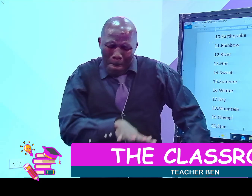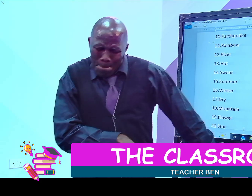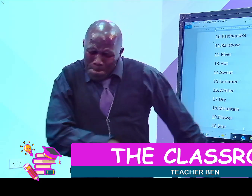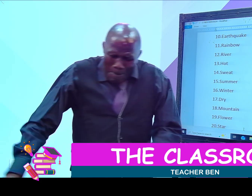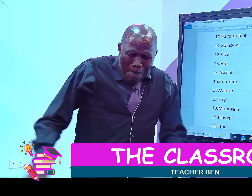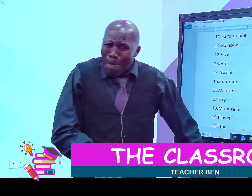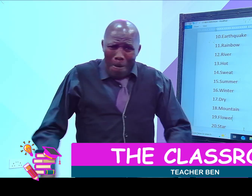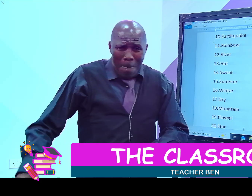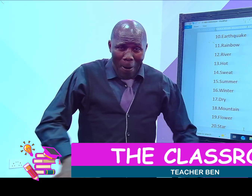earthquake.